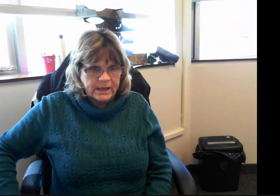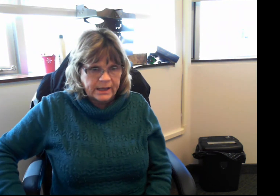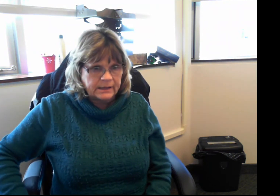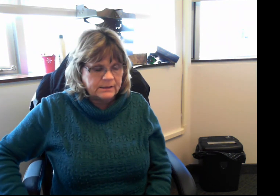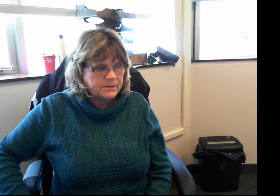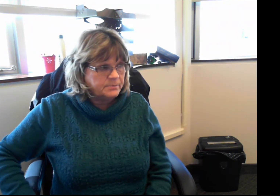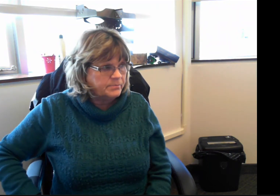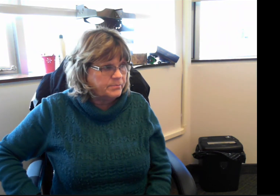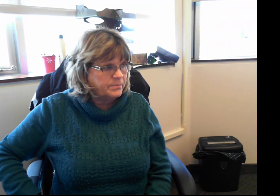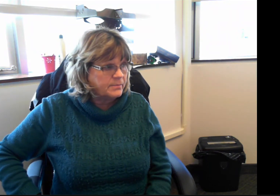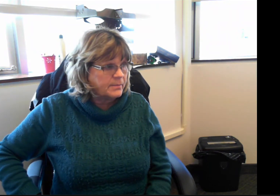King.